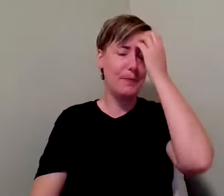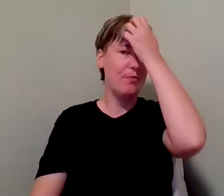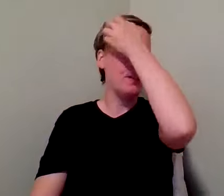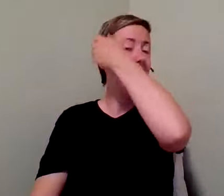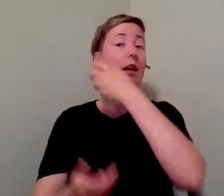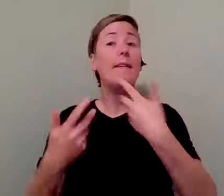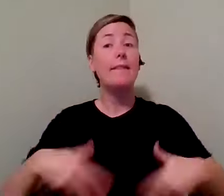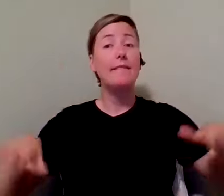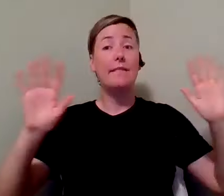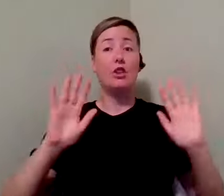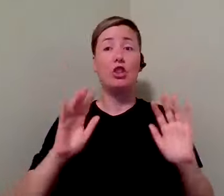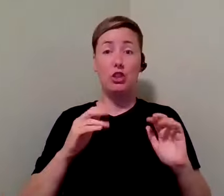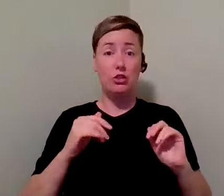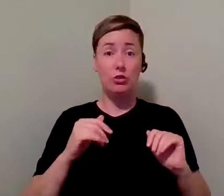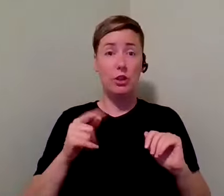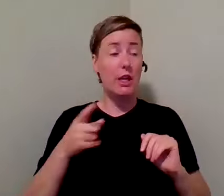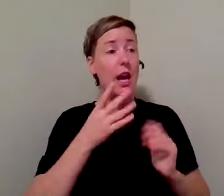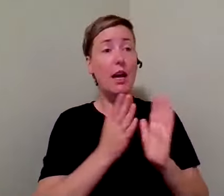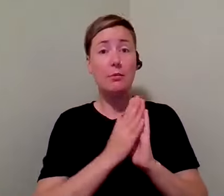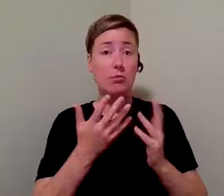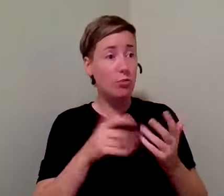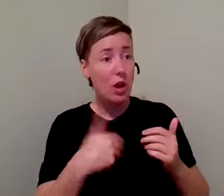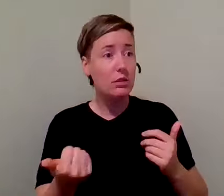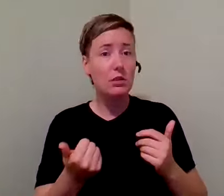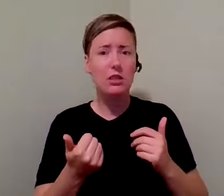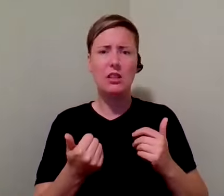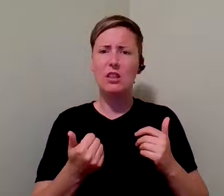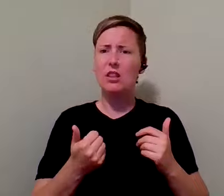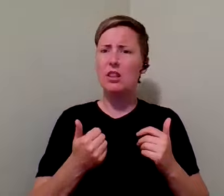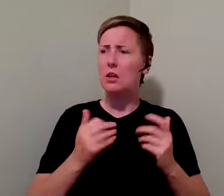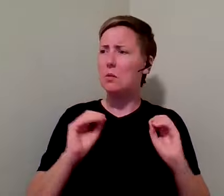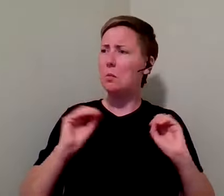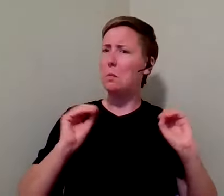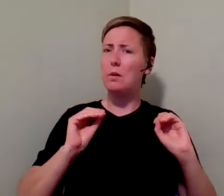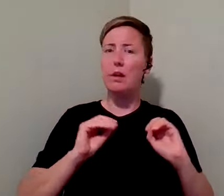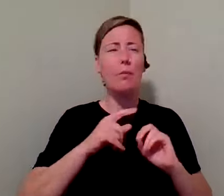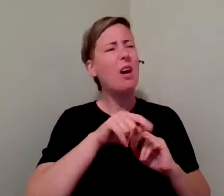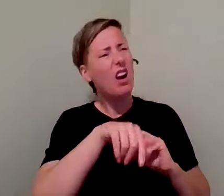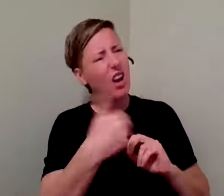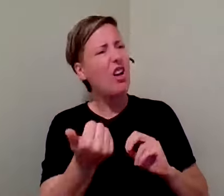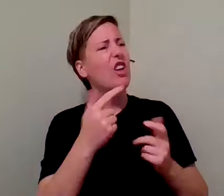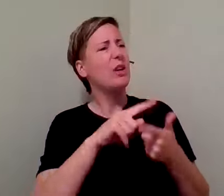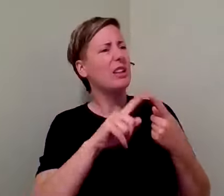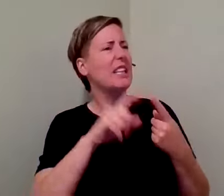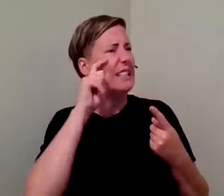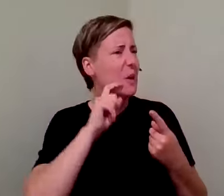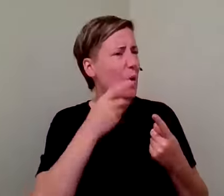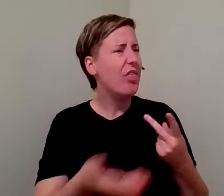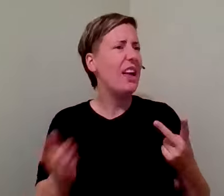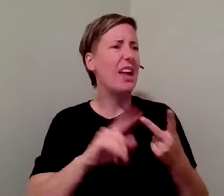else? I said, no. He said, what about all that sexual stuff and criminal stuff that you did not write? I said, like what?